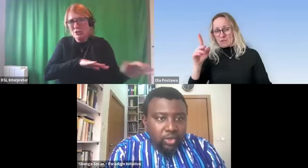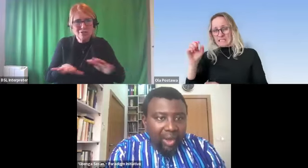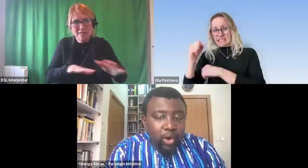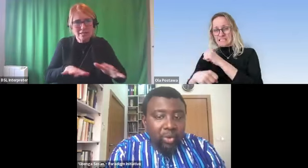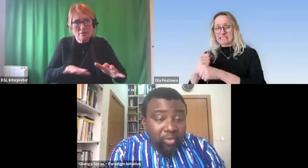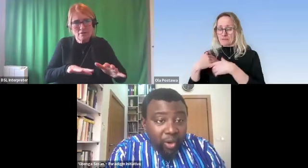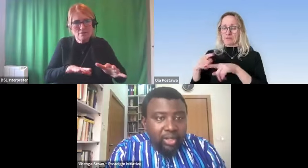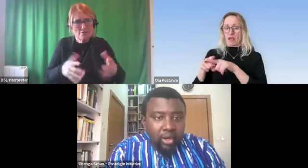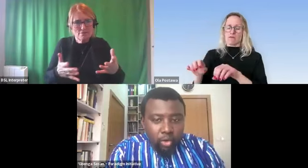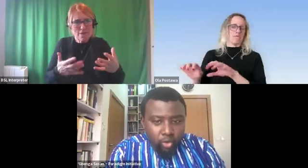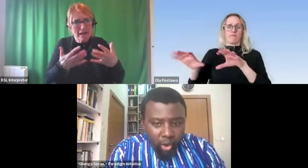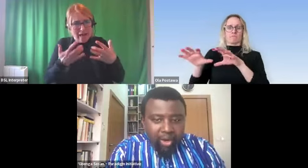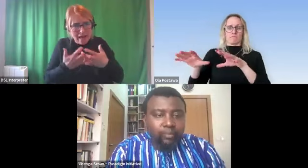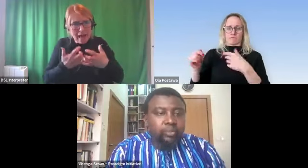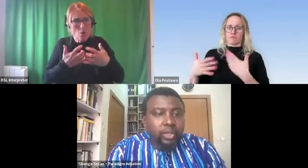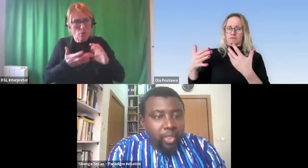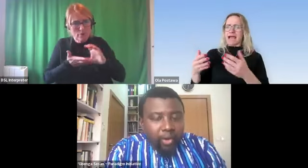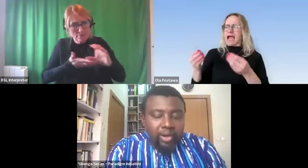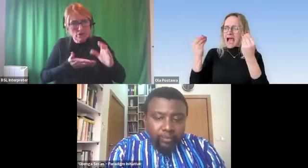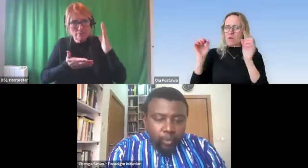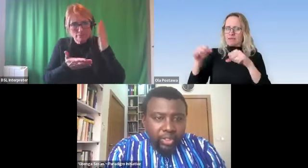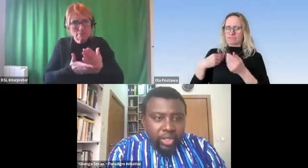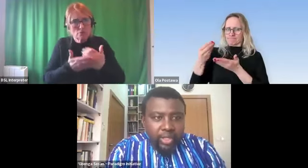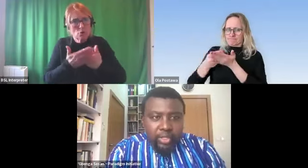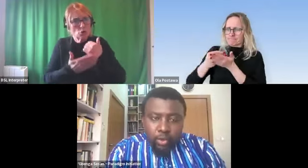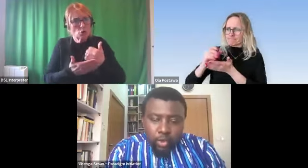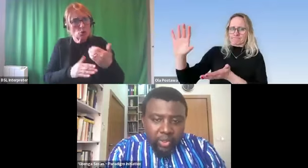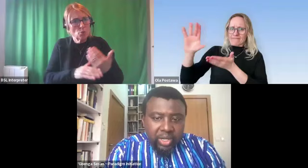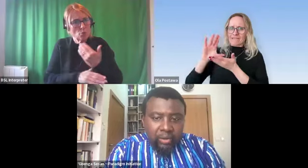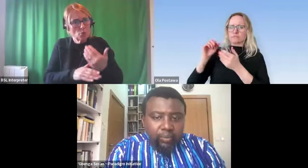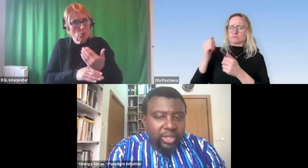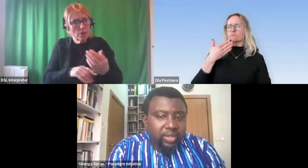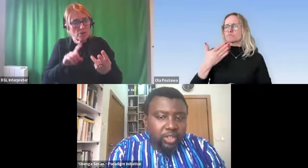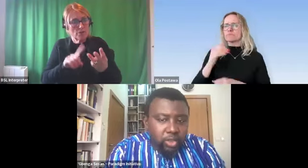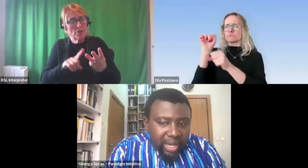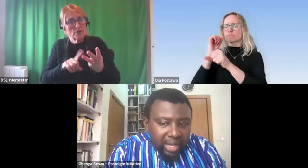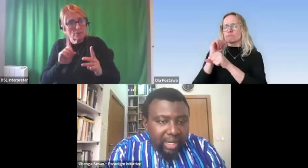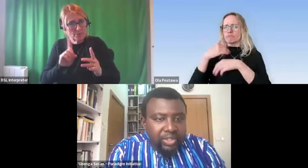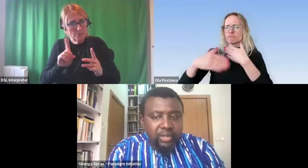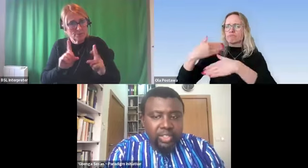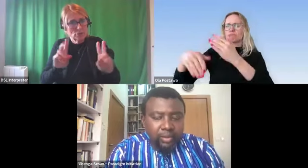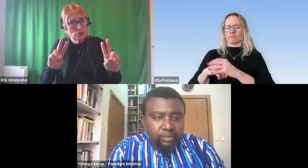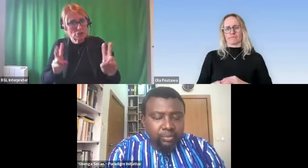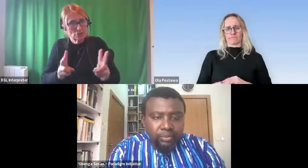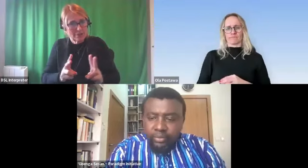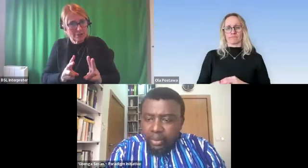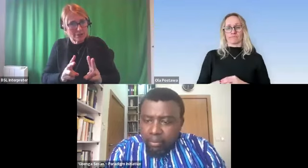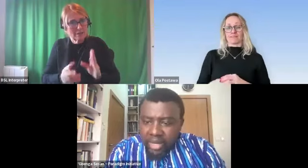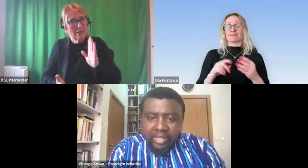the foundations of how we fund good work. The third, which is also critical, is shrinking